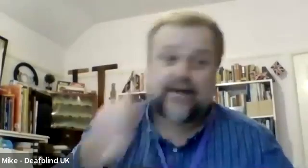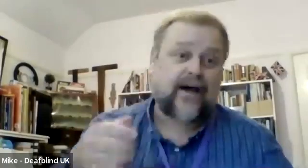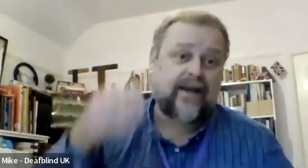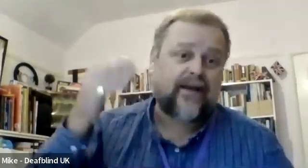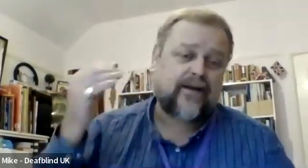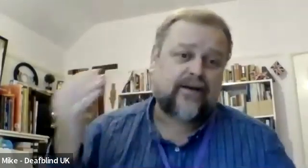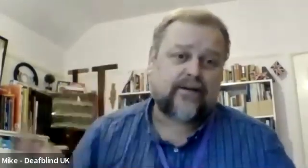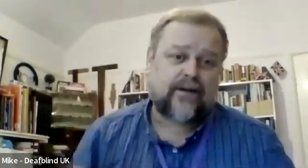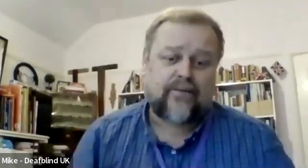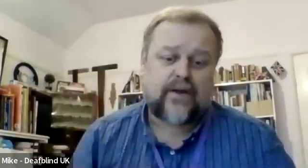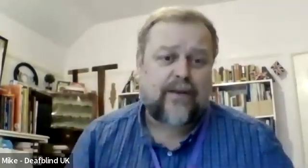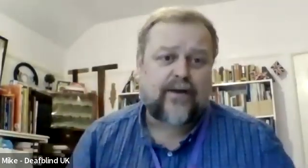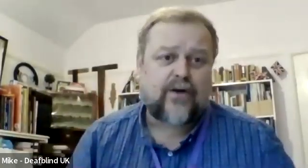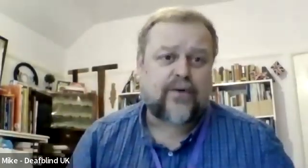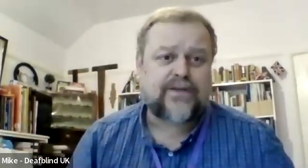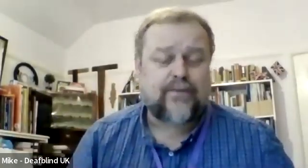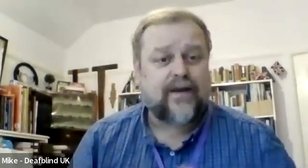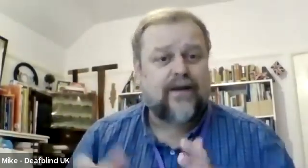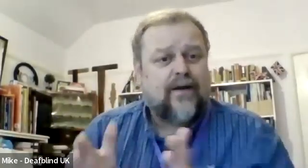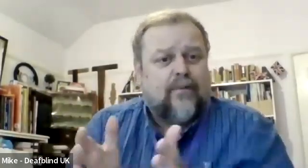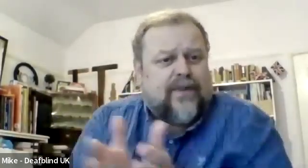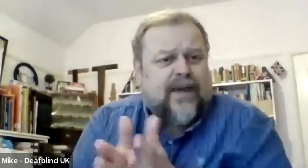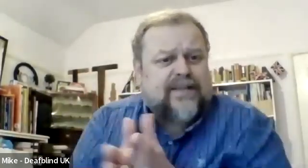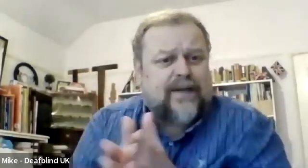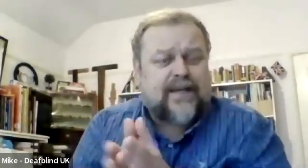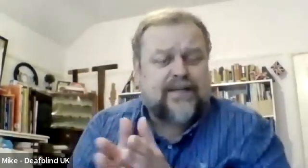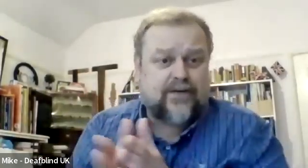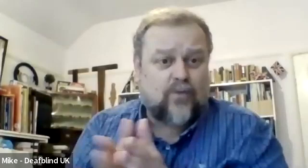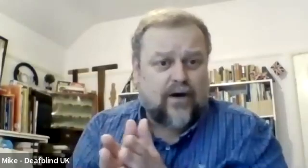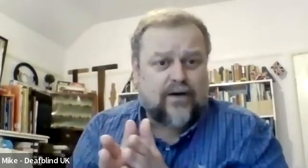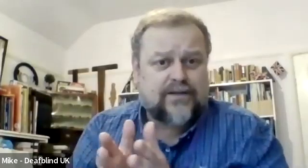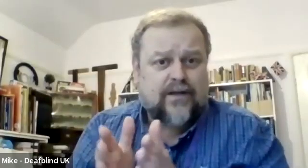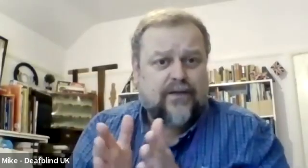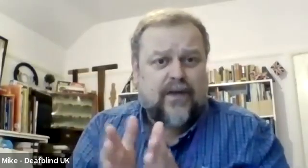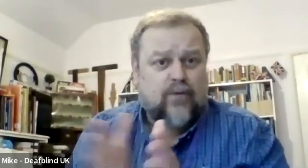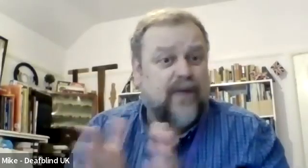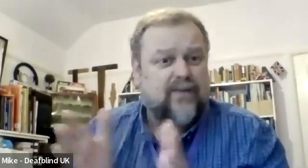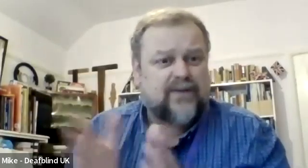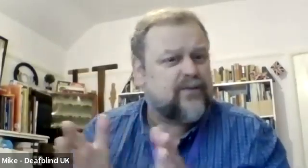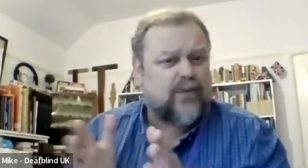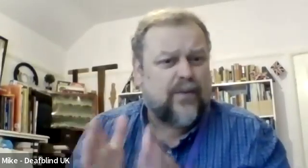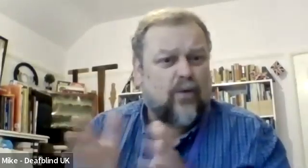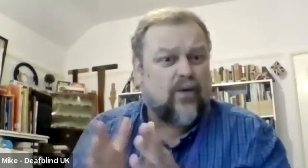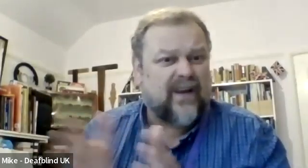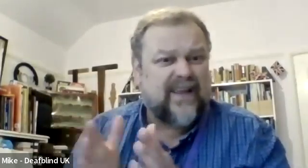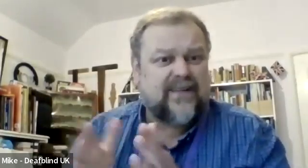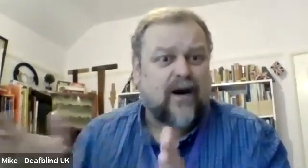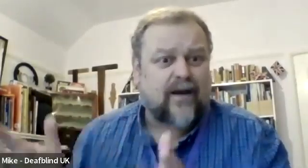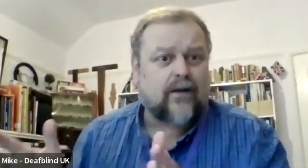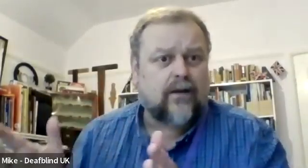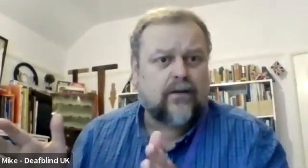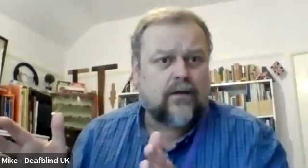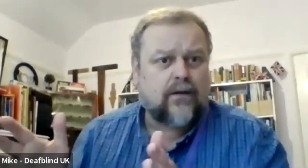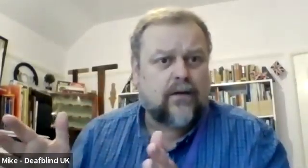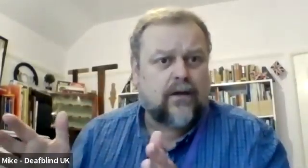like a rambling group or something, but the expectation was that they would be able to probably walk at least a